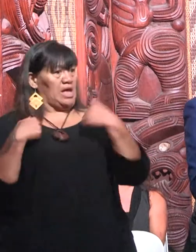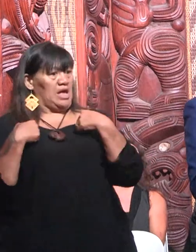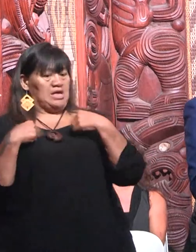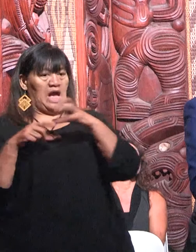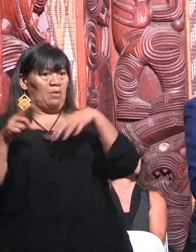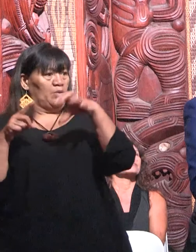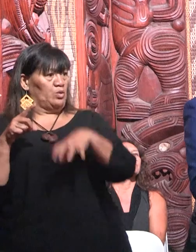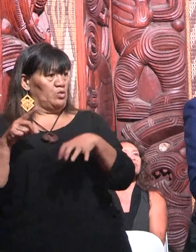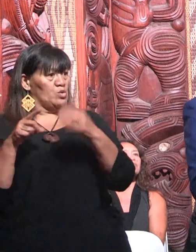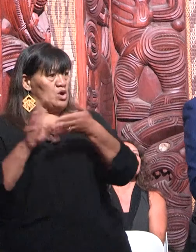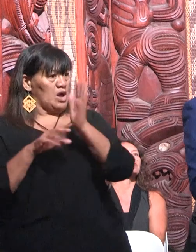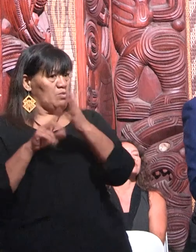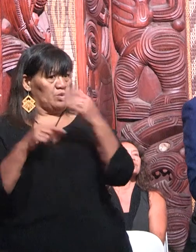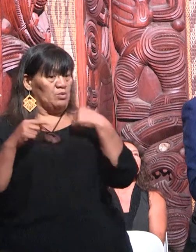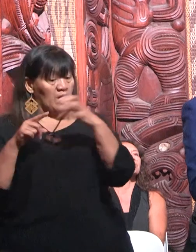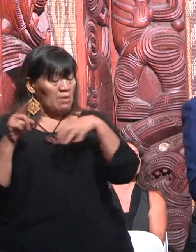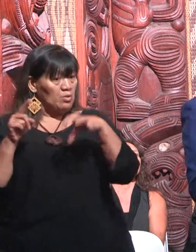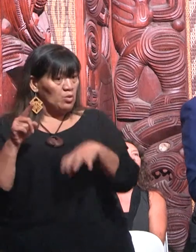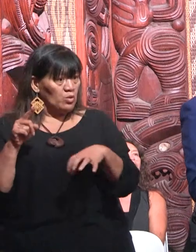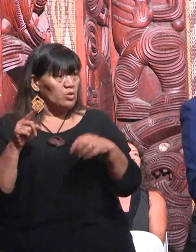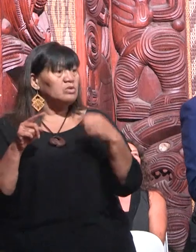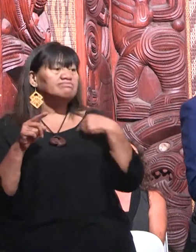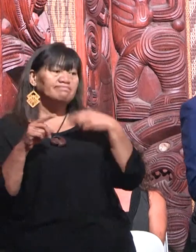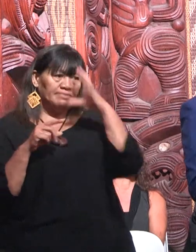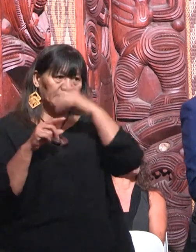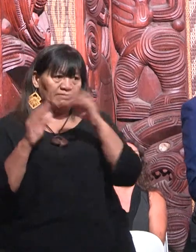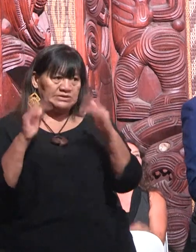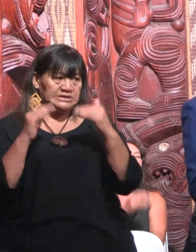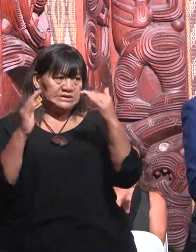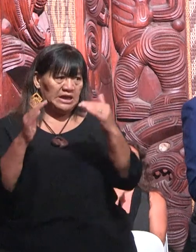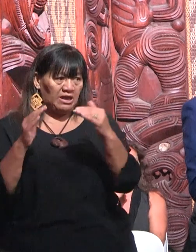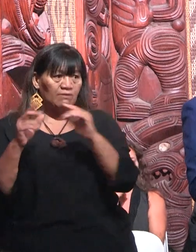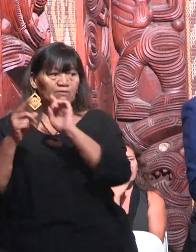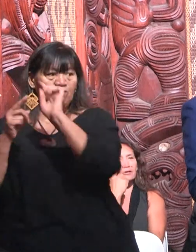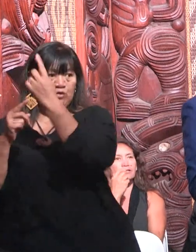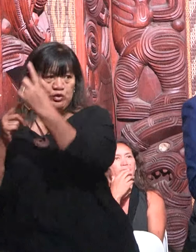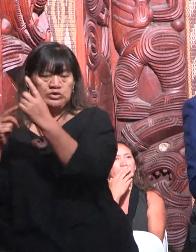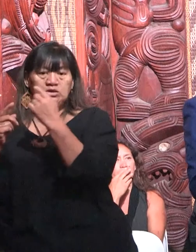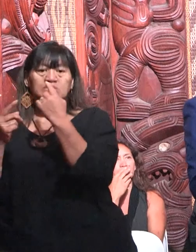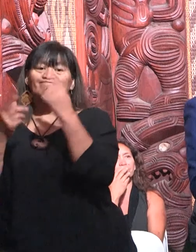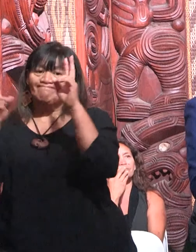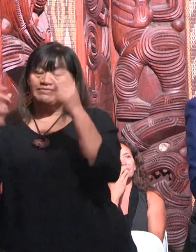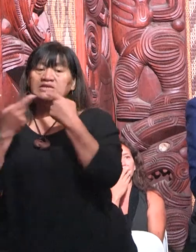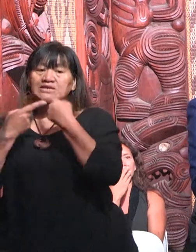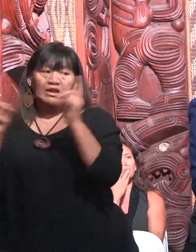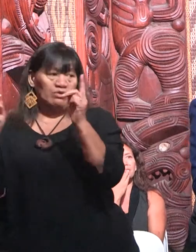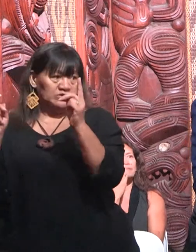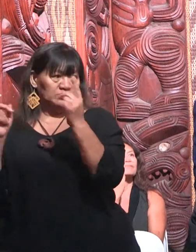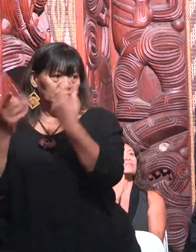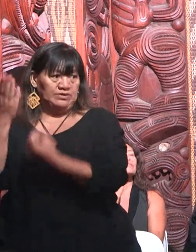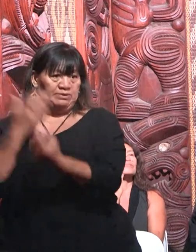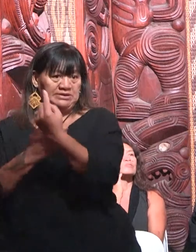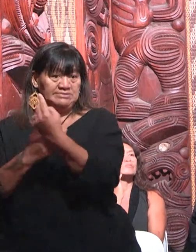Ngāpuhi believe in its senior, which is the Declaration of Independence, otherwise known as He